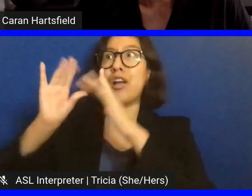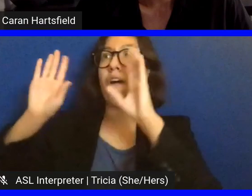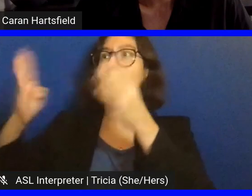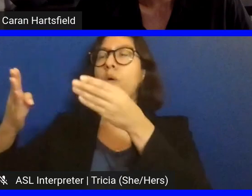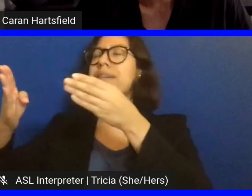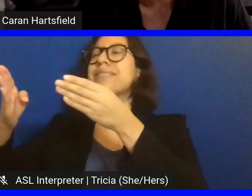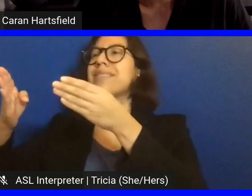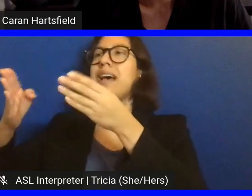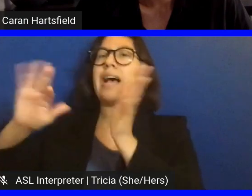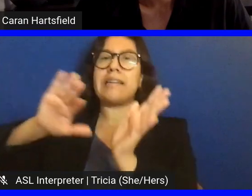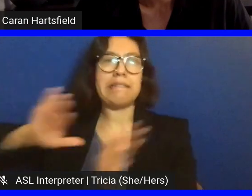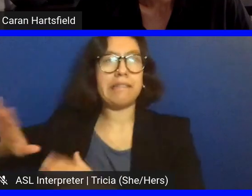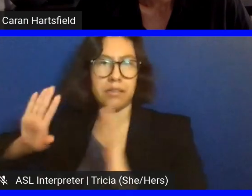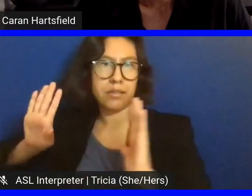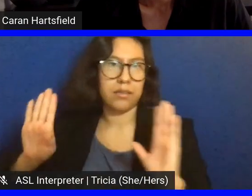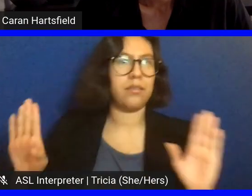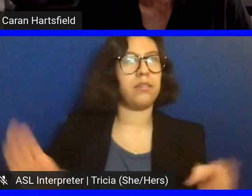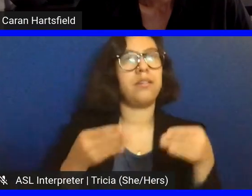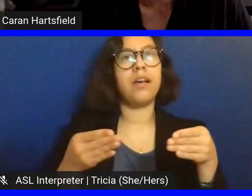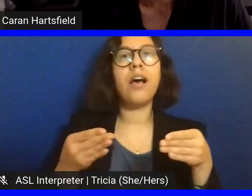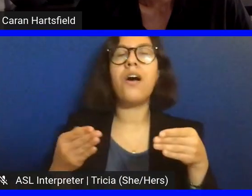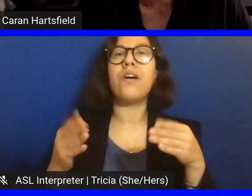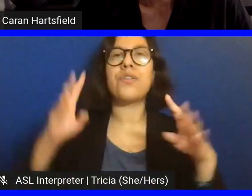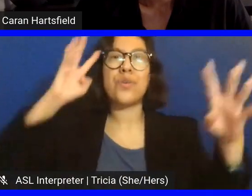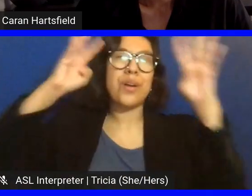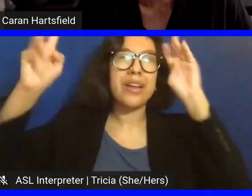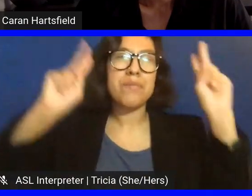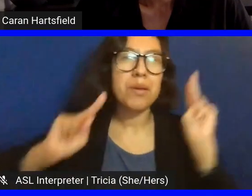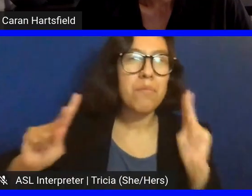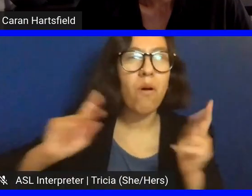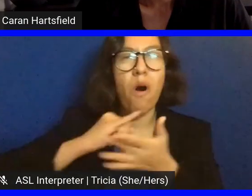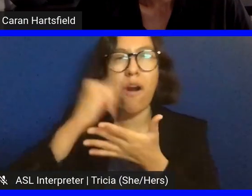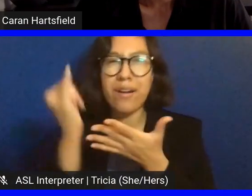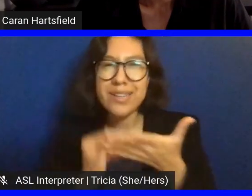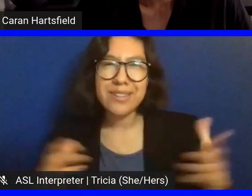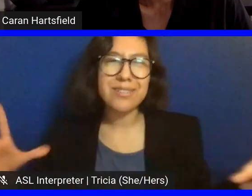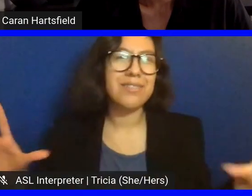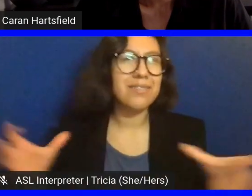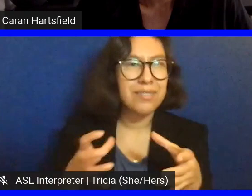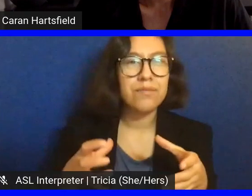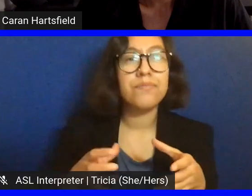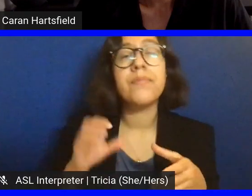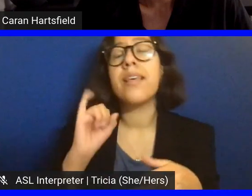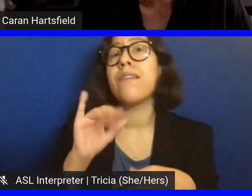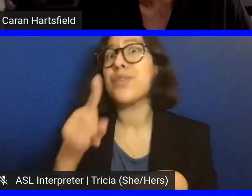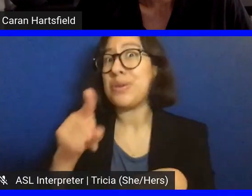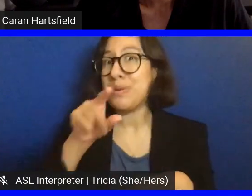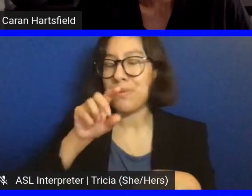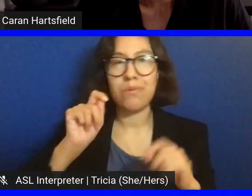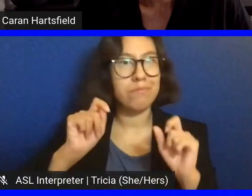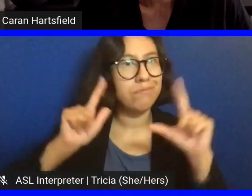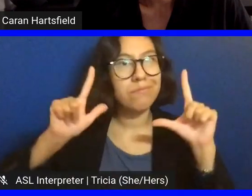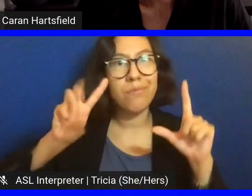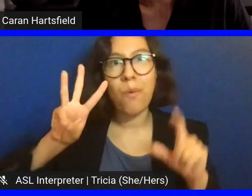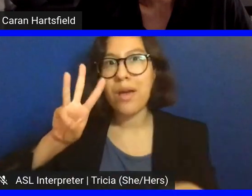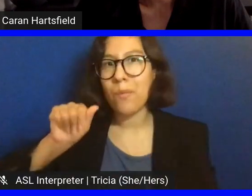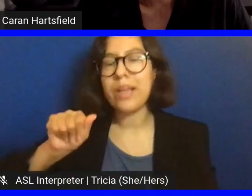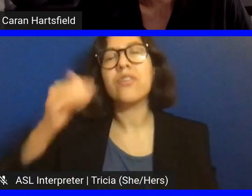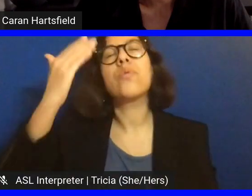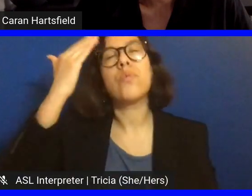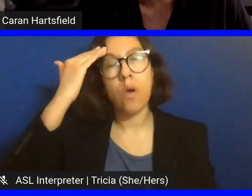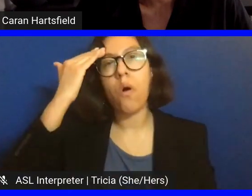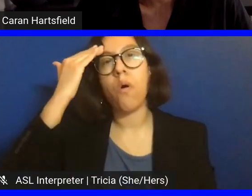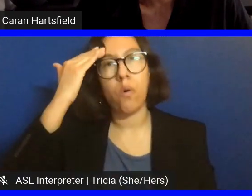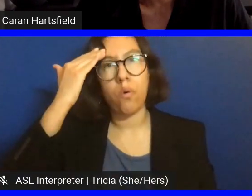of movement of creative people and of artists. So if you're wide awake, then you know you're wide awake.